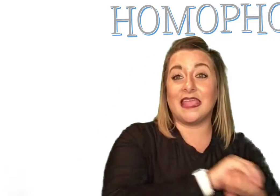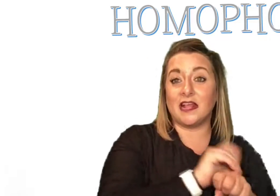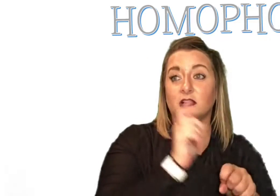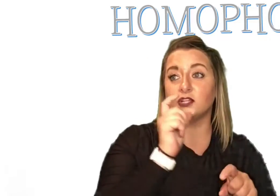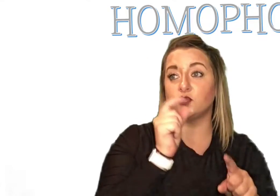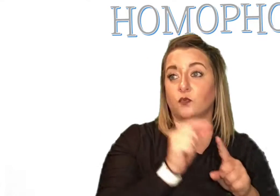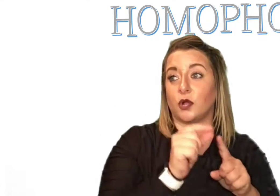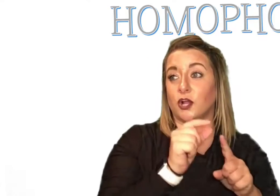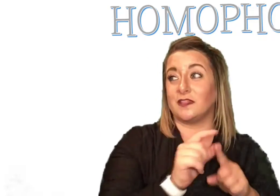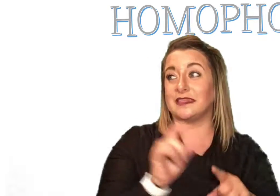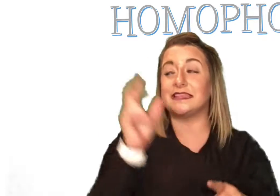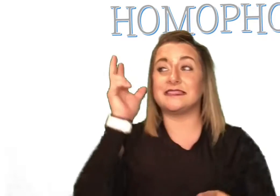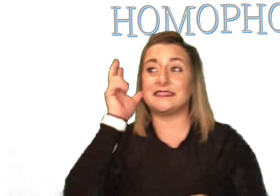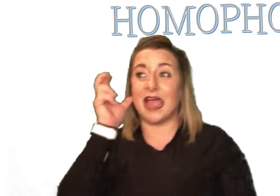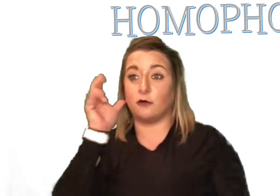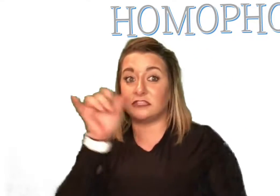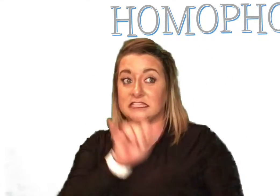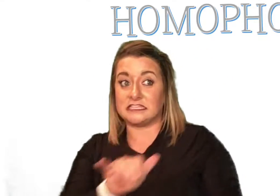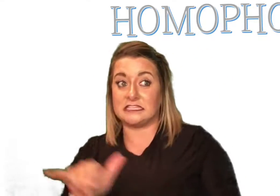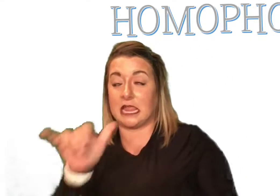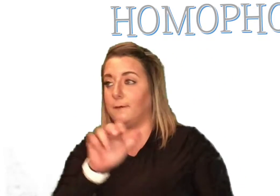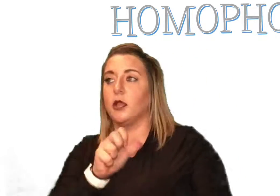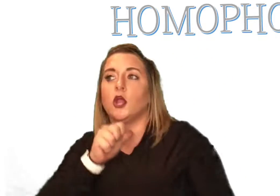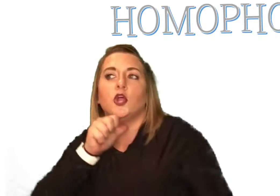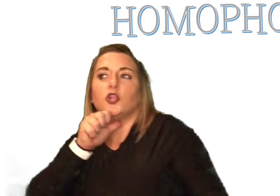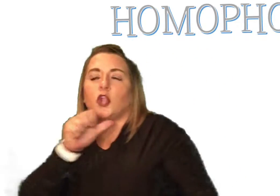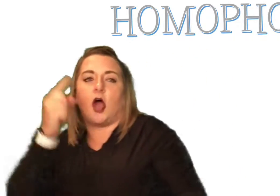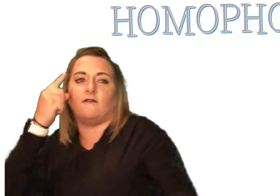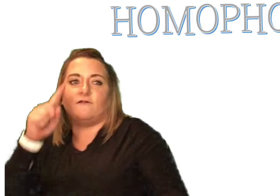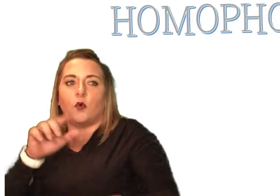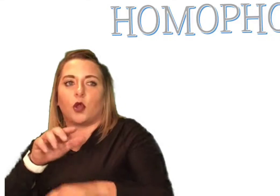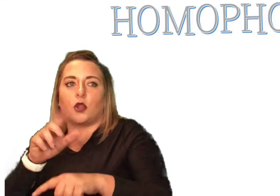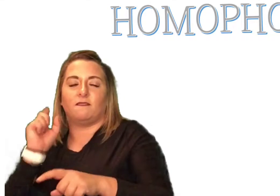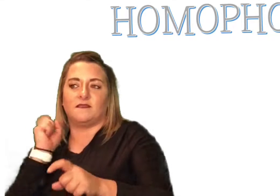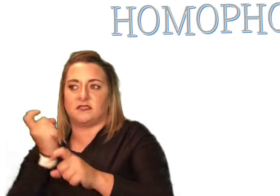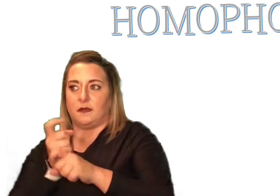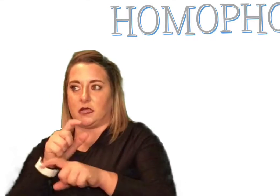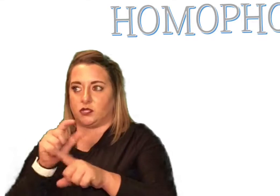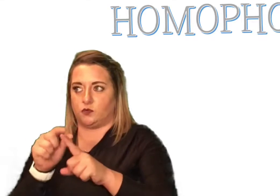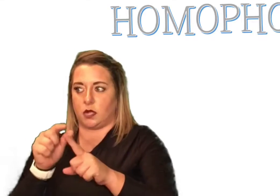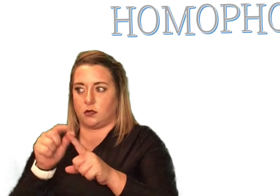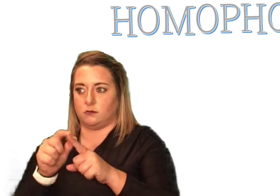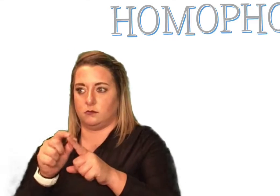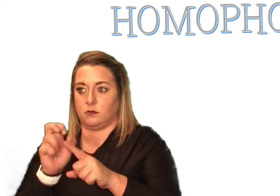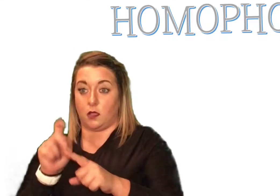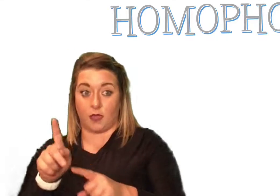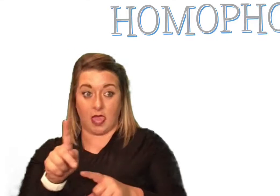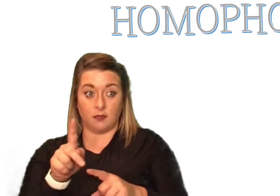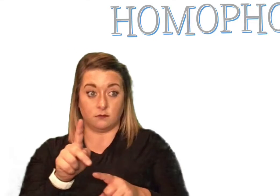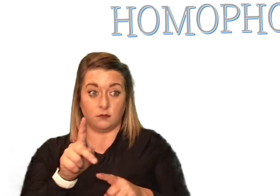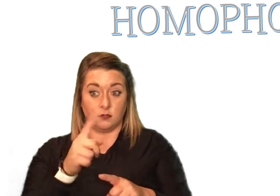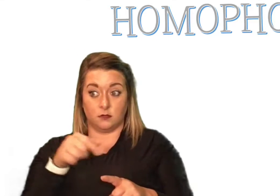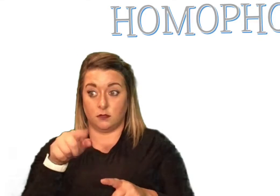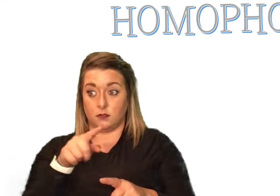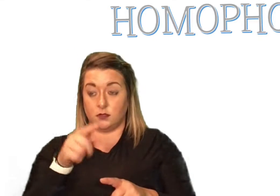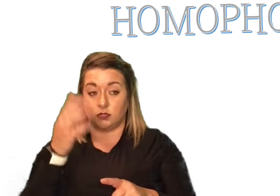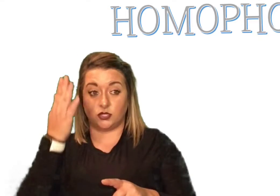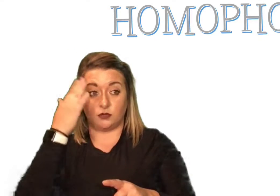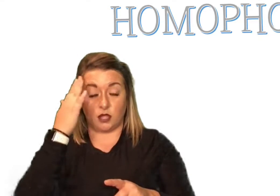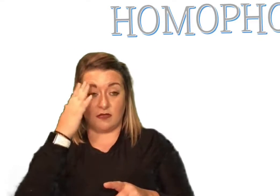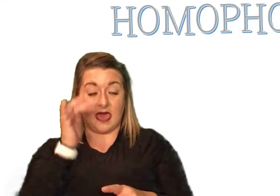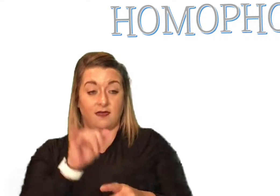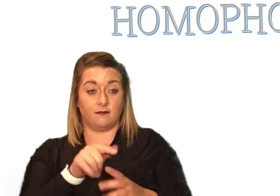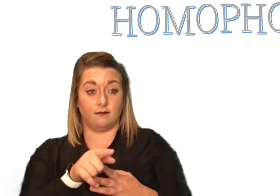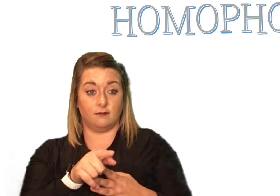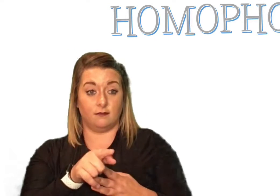the English word that sounds the same, not for the Spanish word, okay?